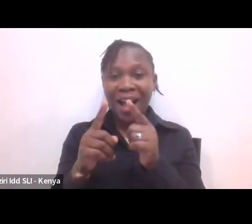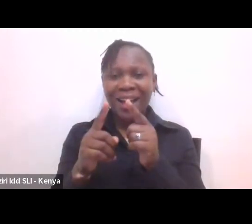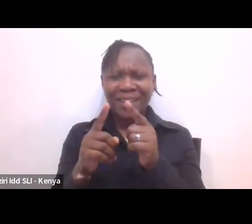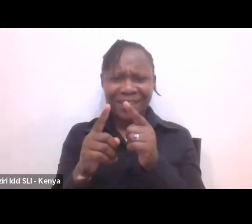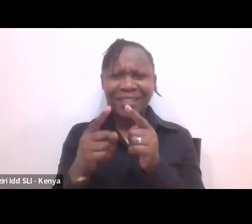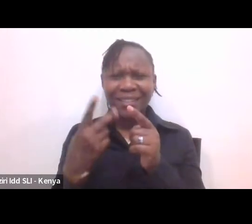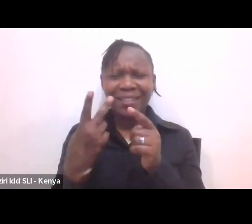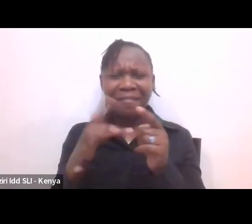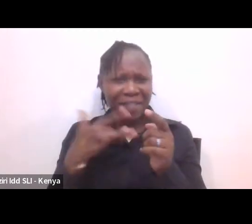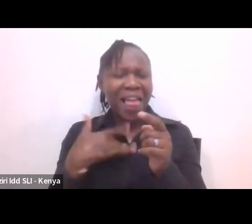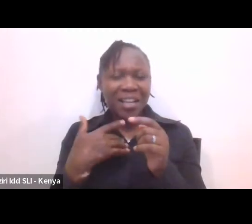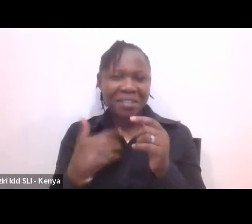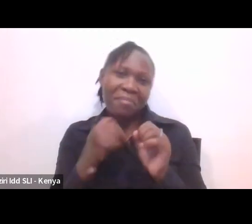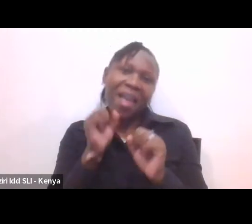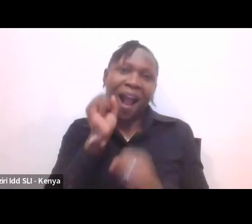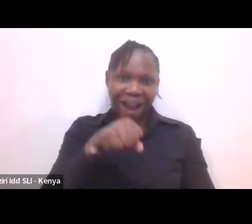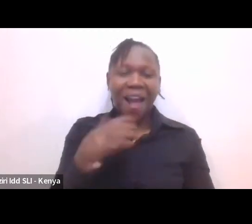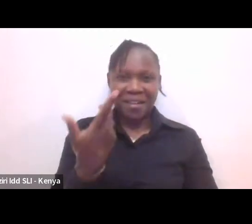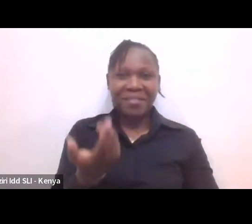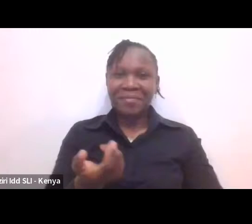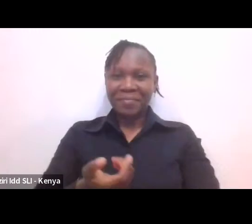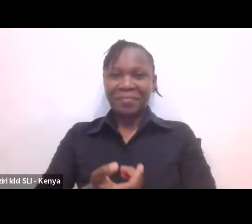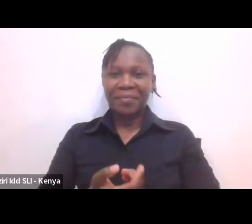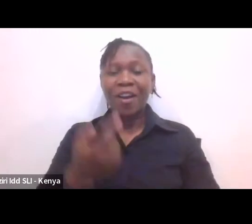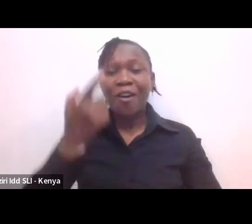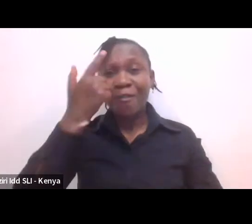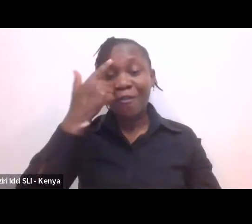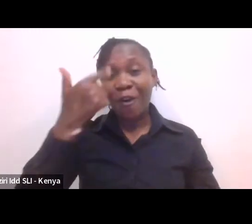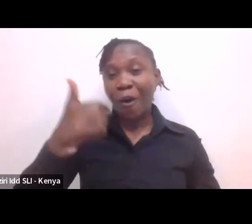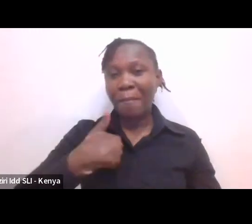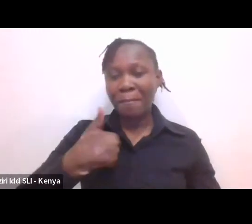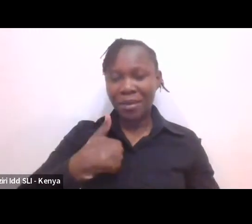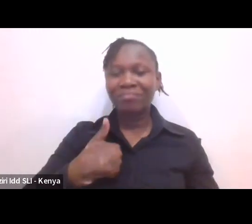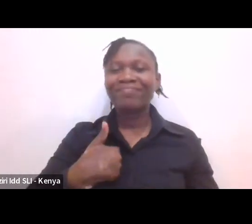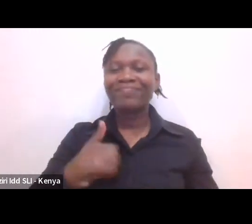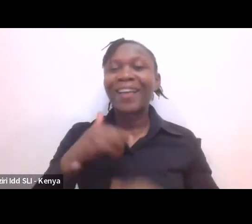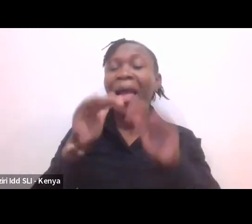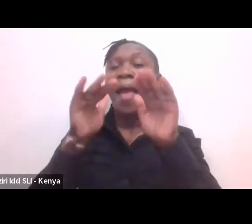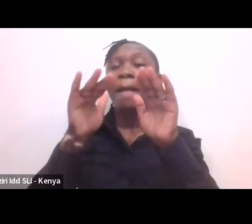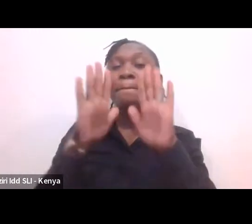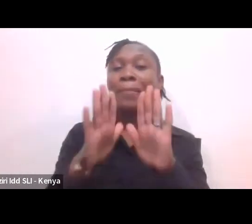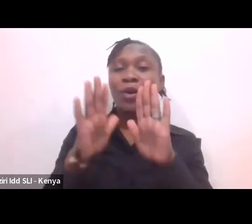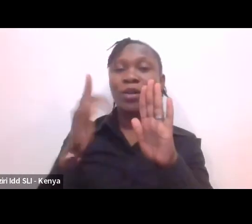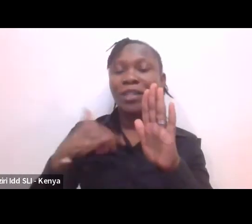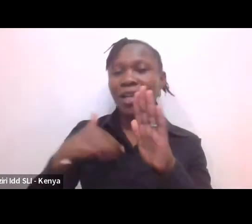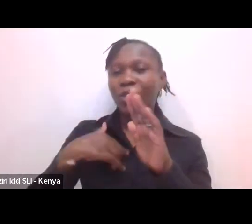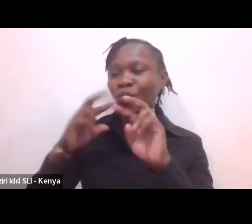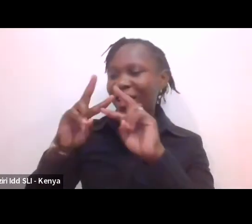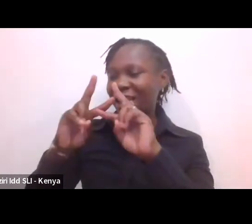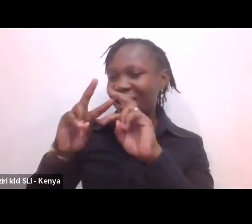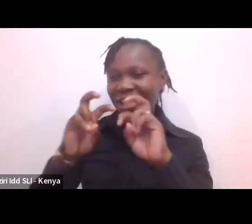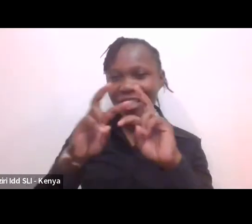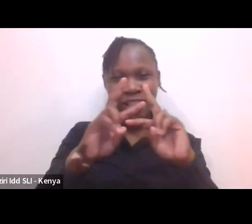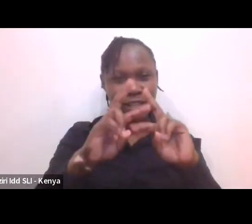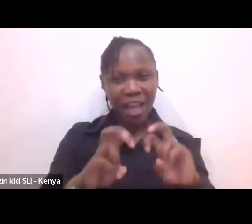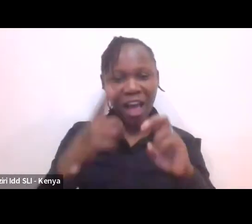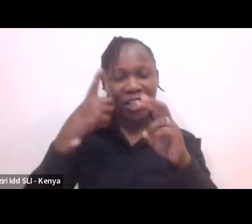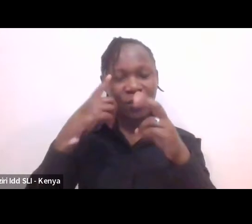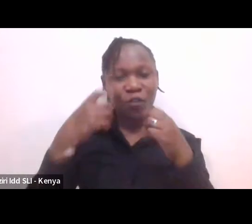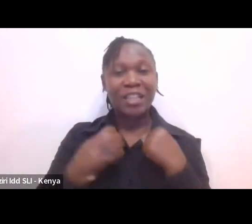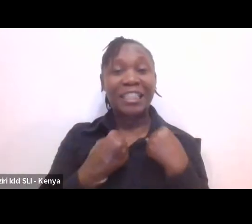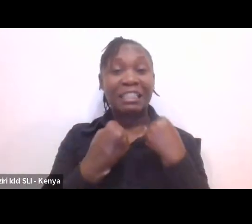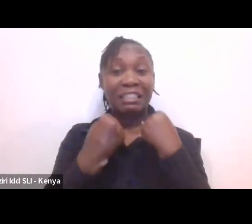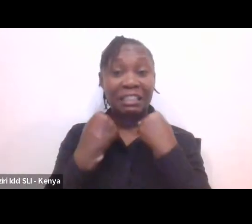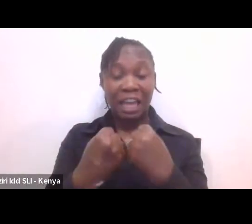For me, it is absolutely critical that we search for the strengths of our